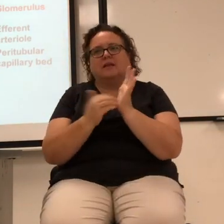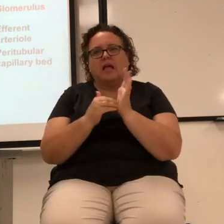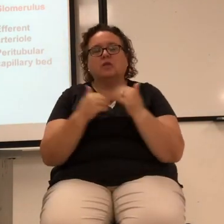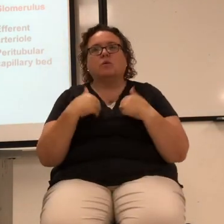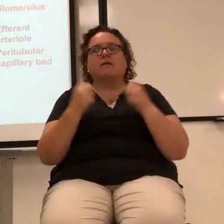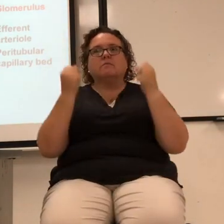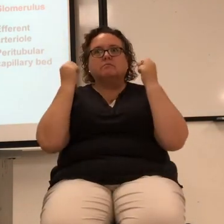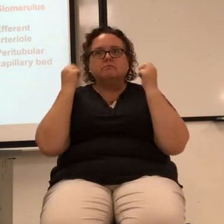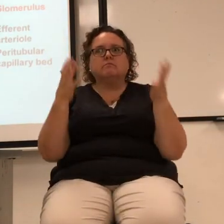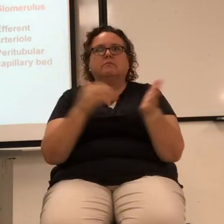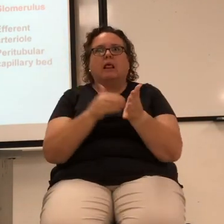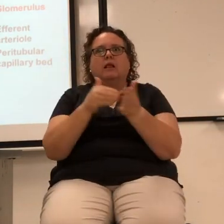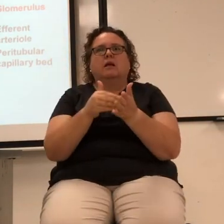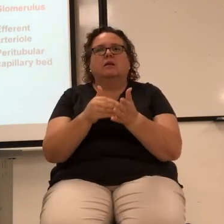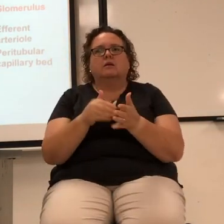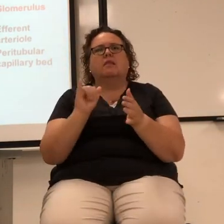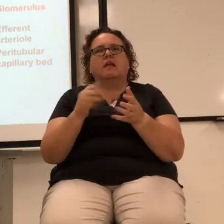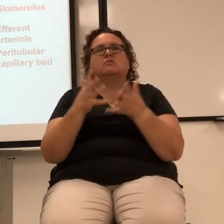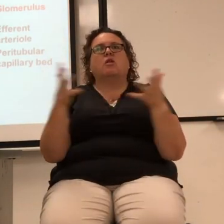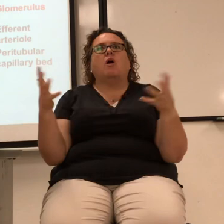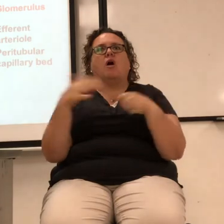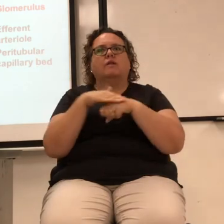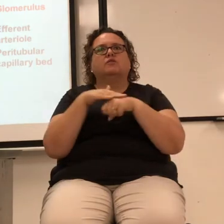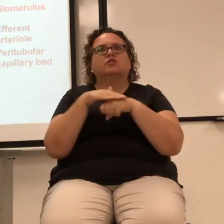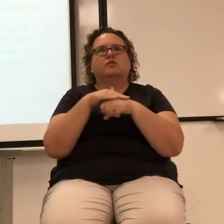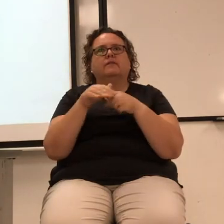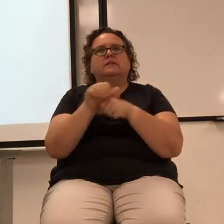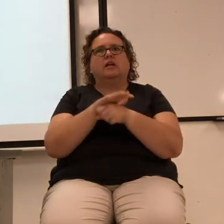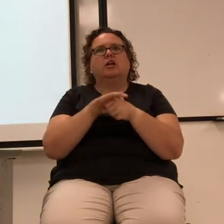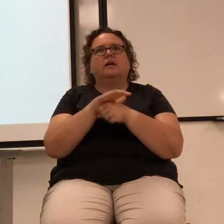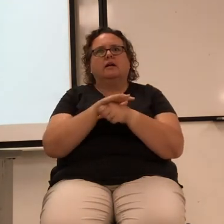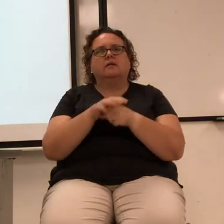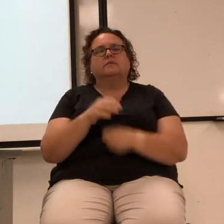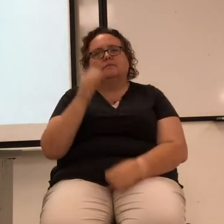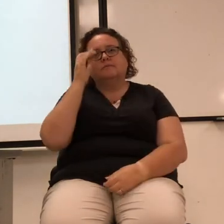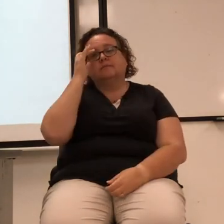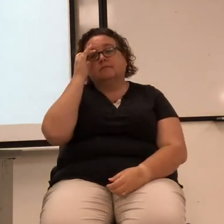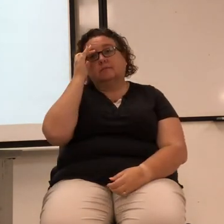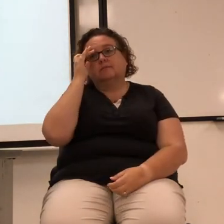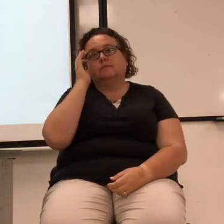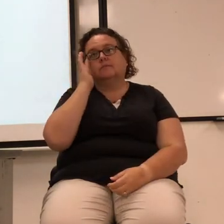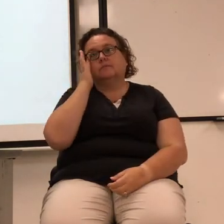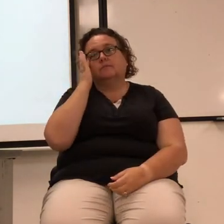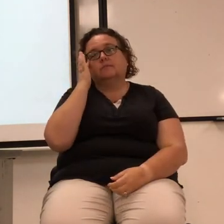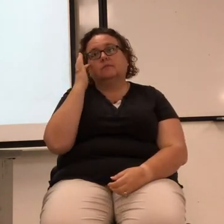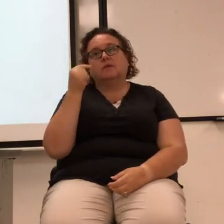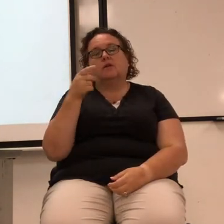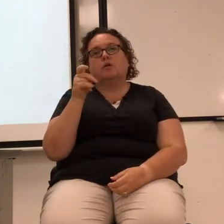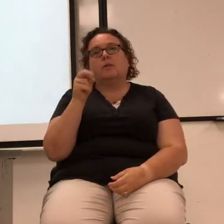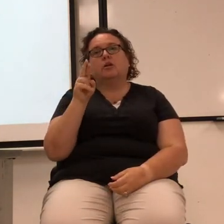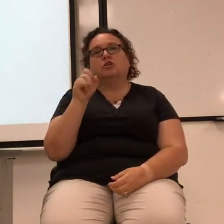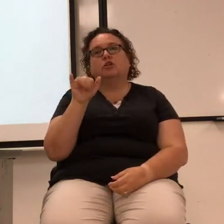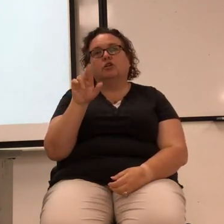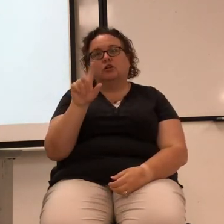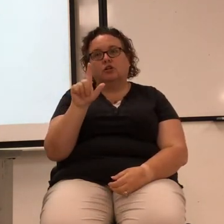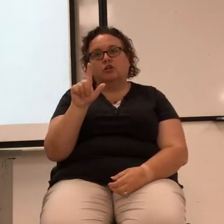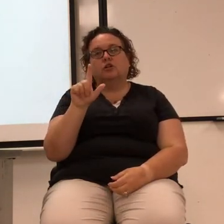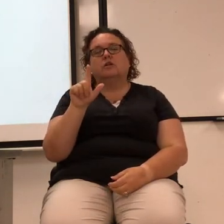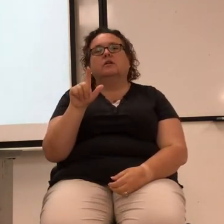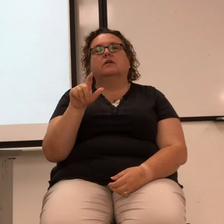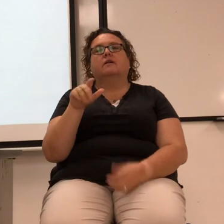million of them. That's a lot of surface area. Okay. So the glomerular